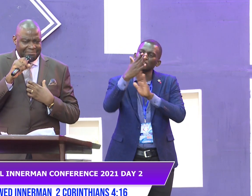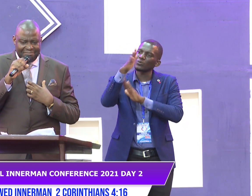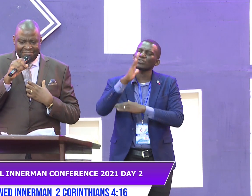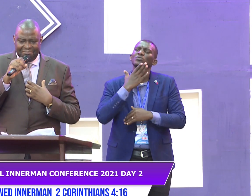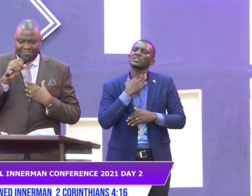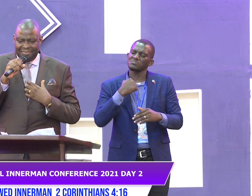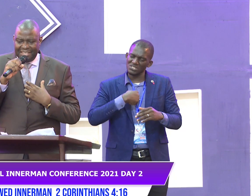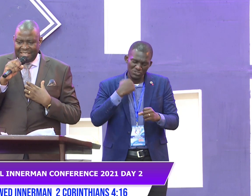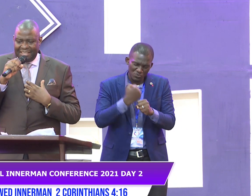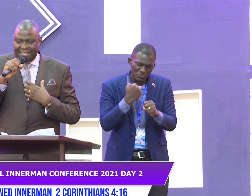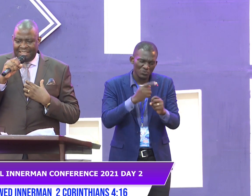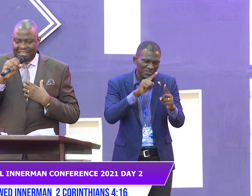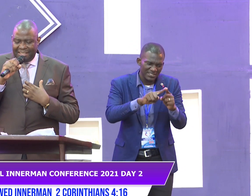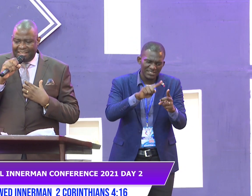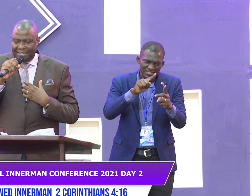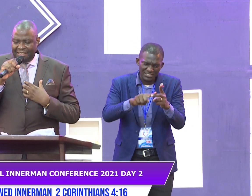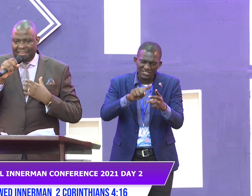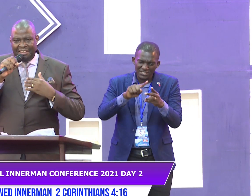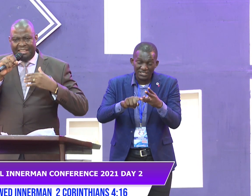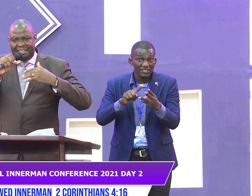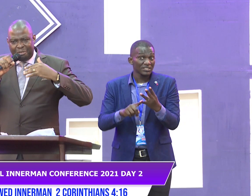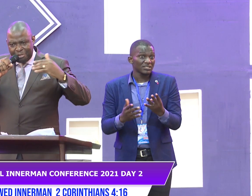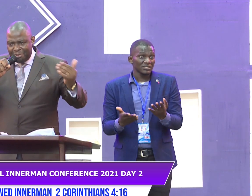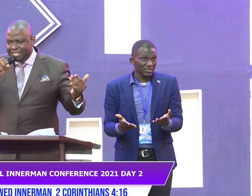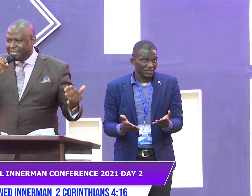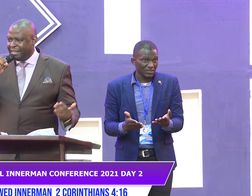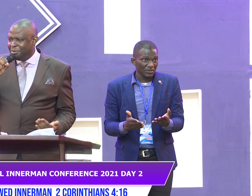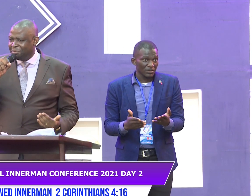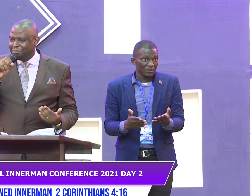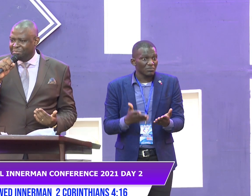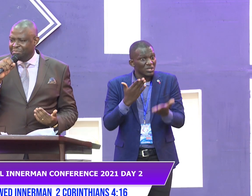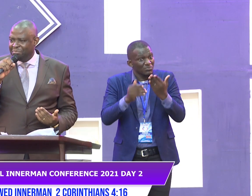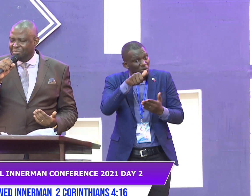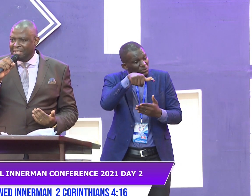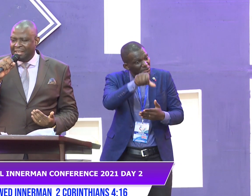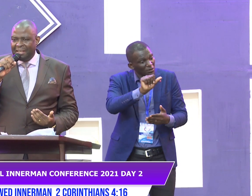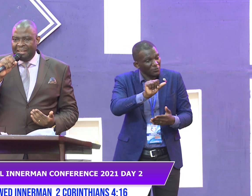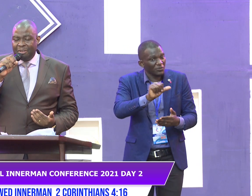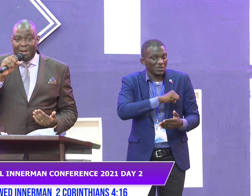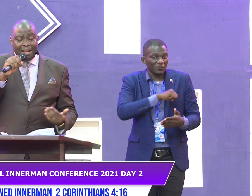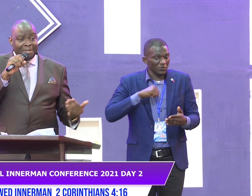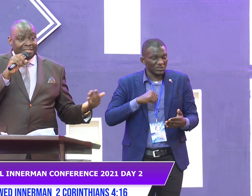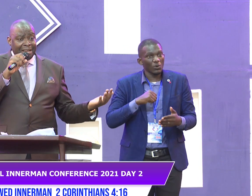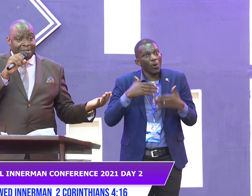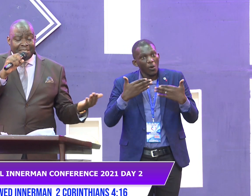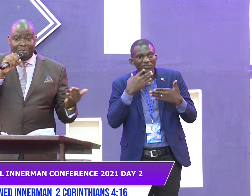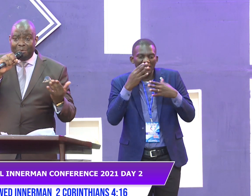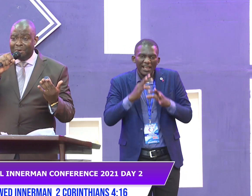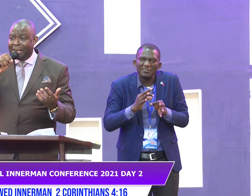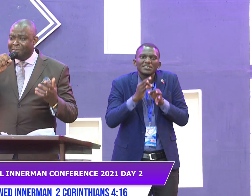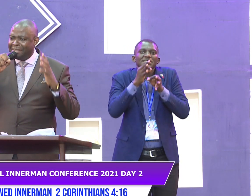And you came to understand that that's what the Lord requires of me. Either you postpone it.